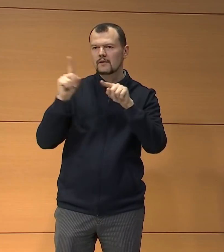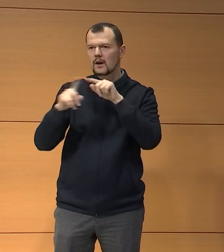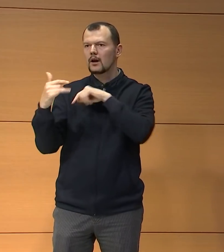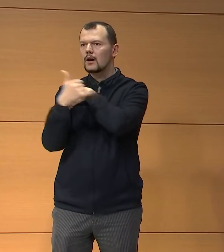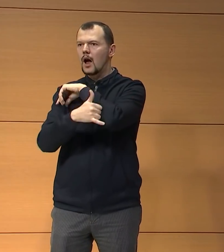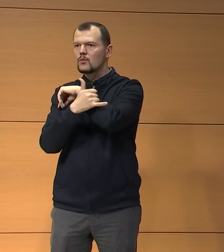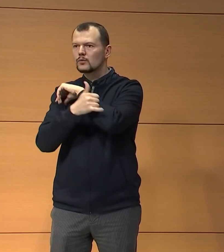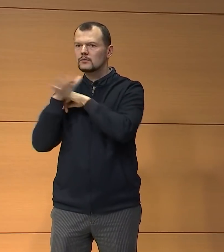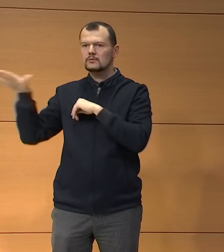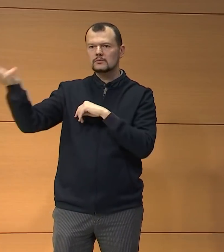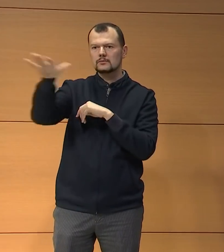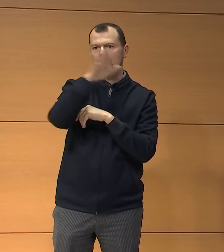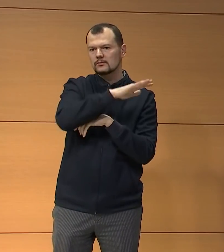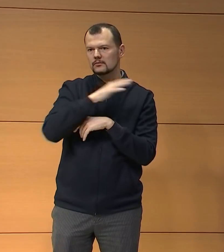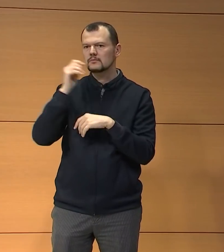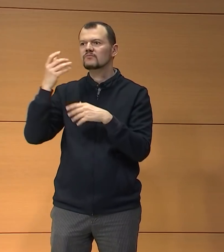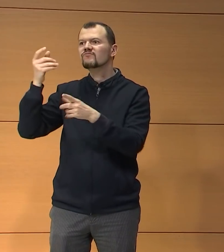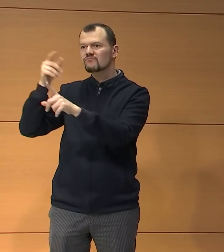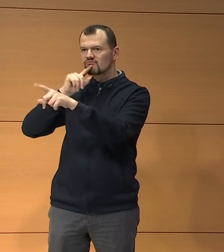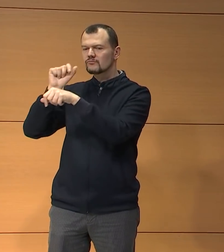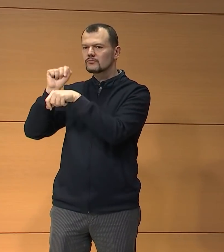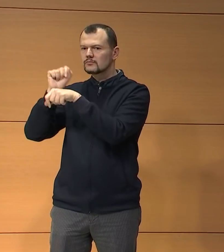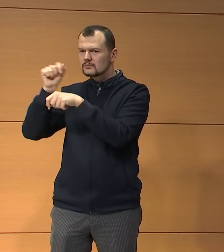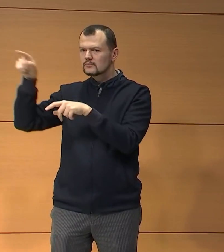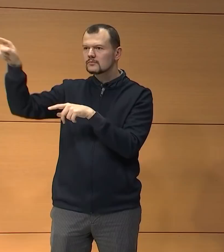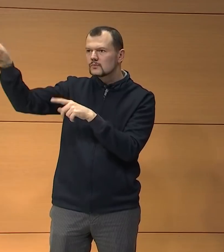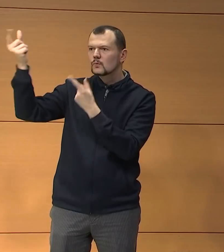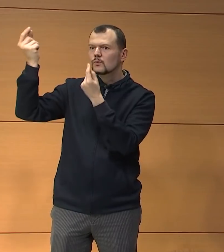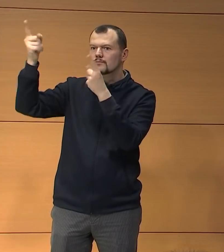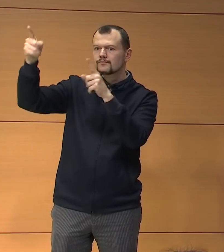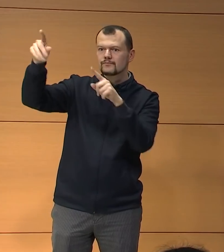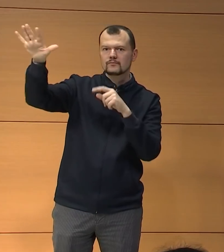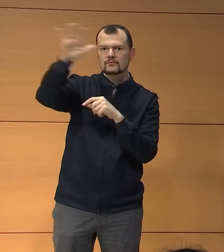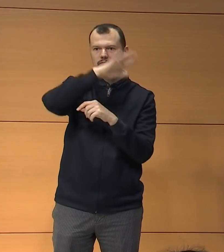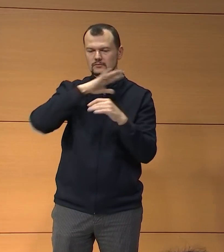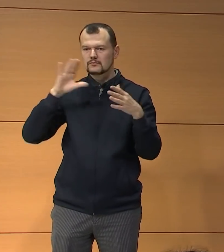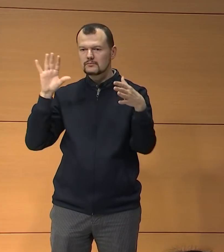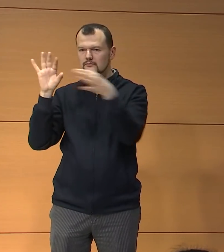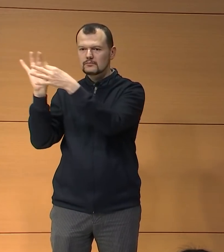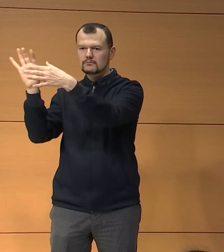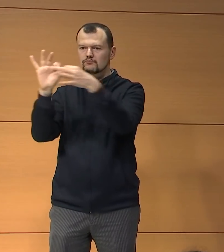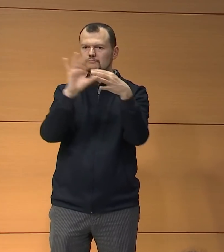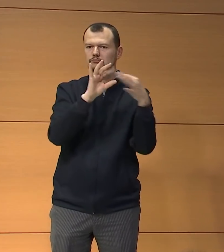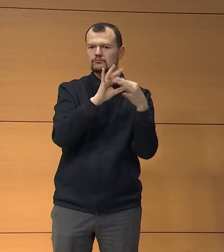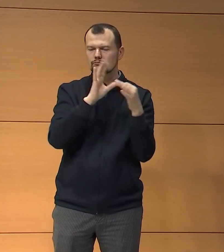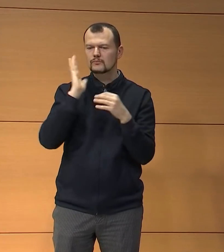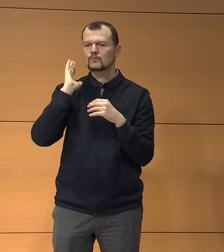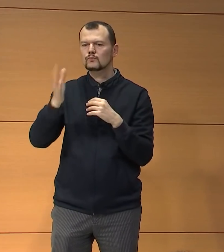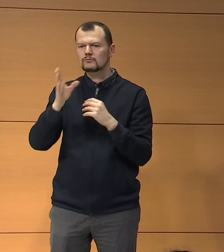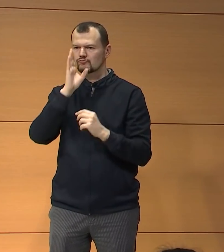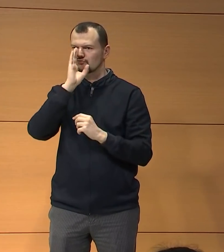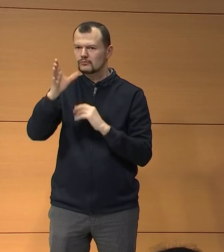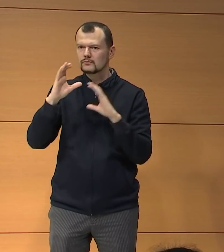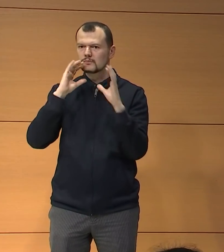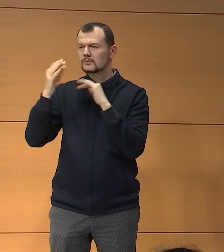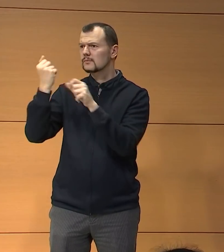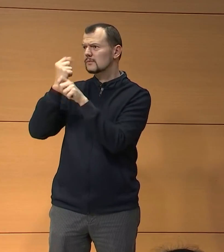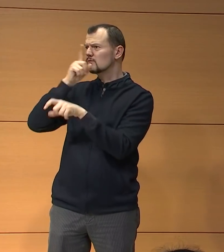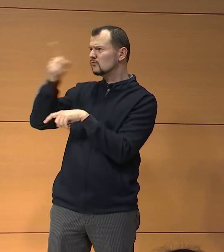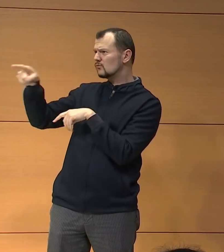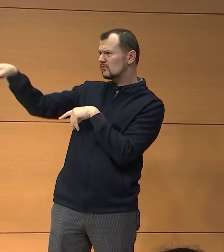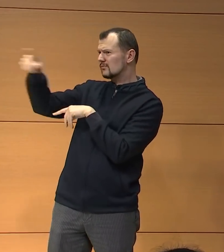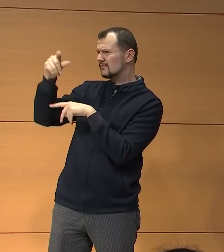with COVID-19. They contracted the illness through direct exposure rather than through